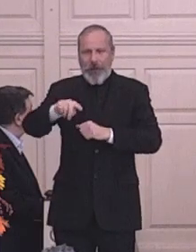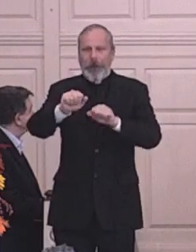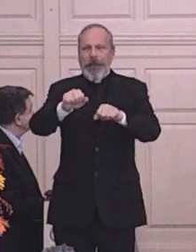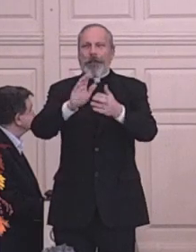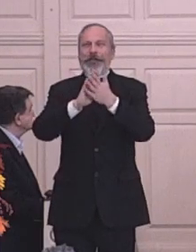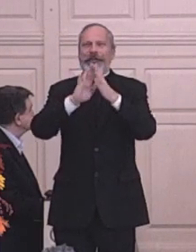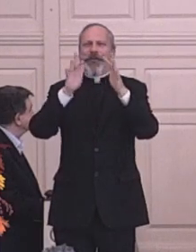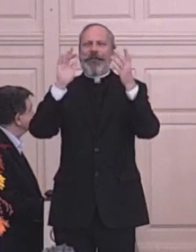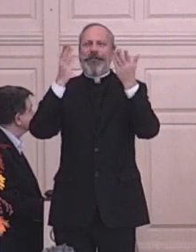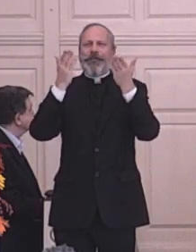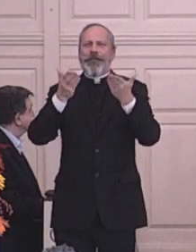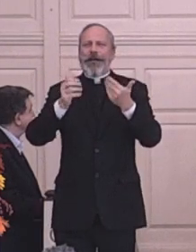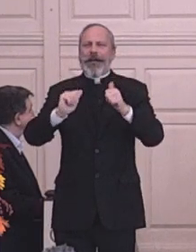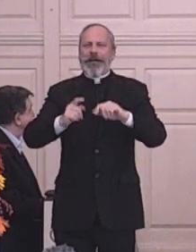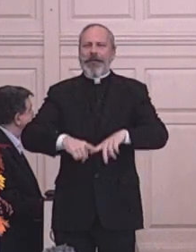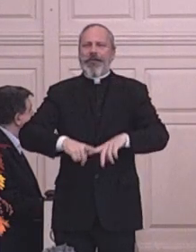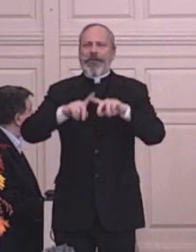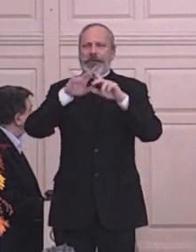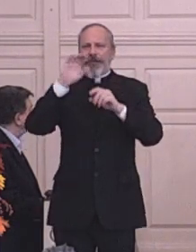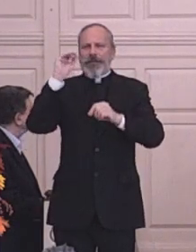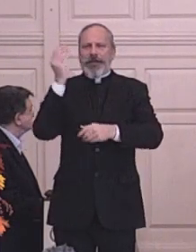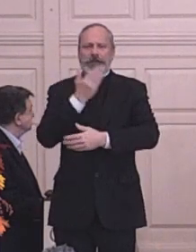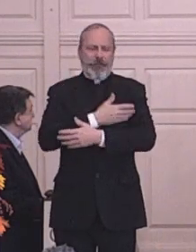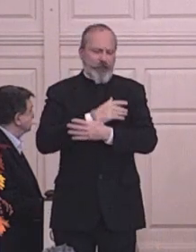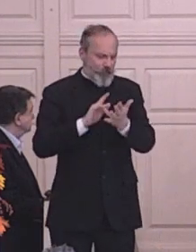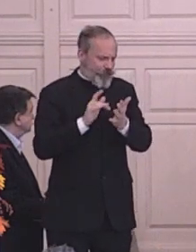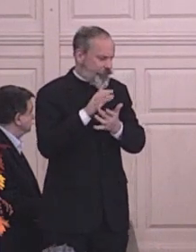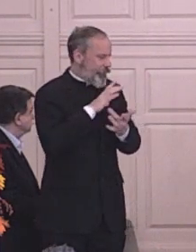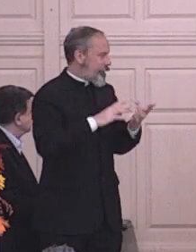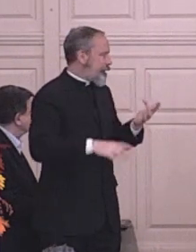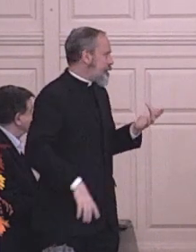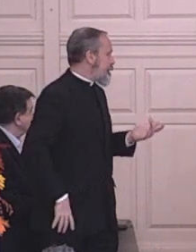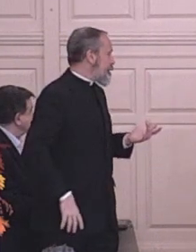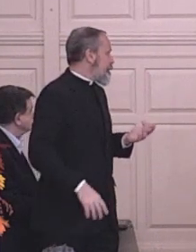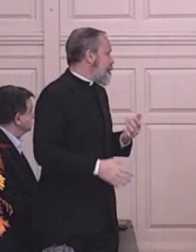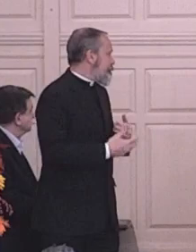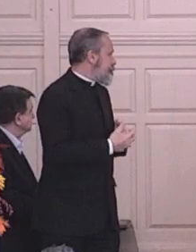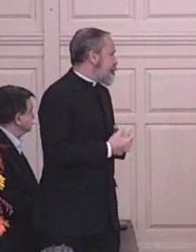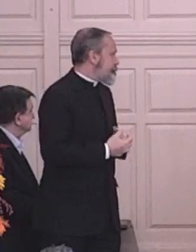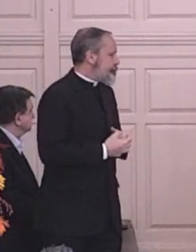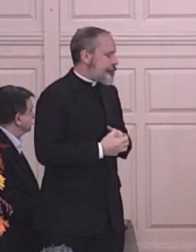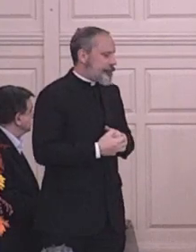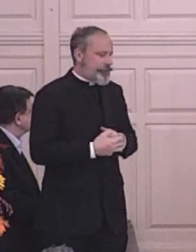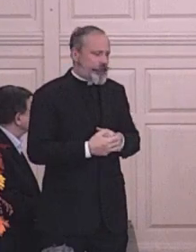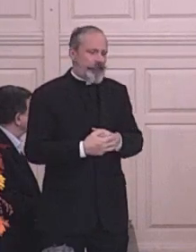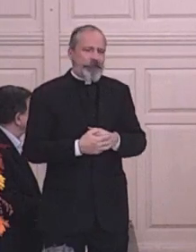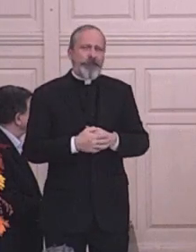and glorify you through your Son, Jesus Christ.